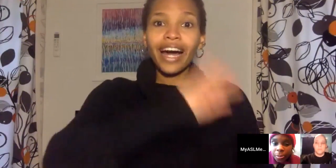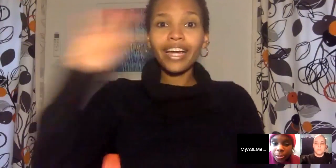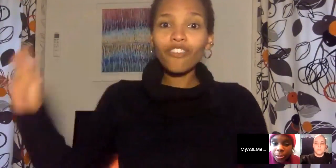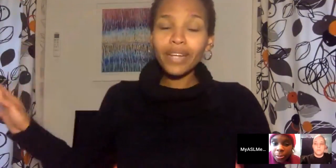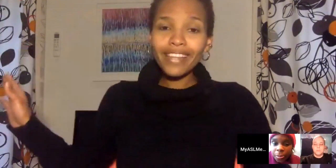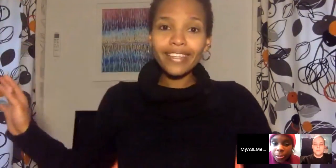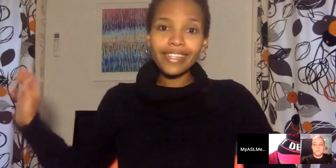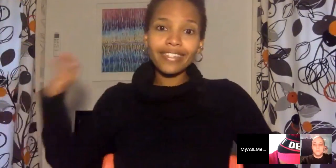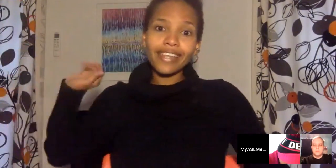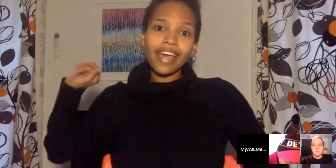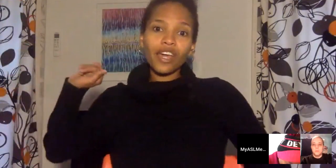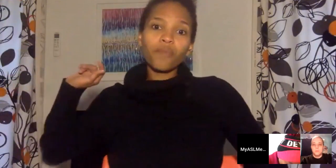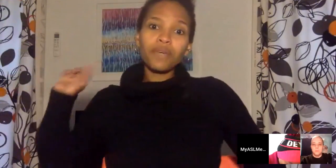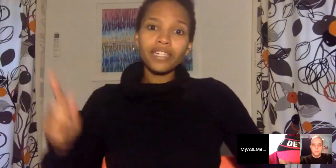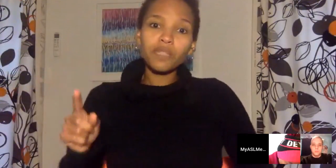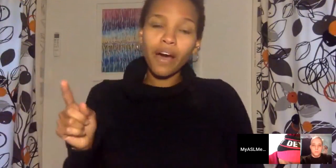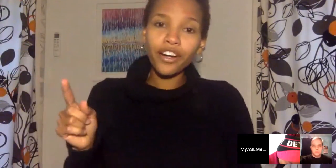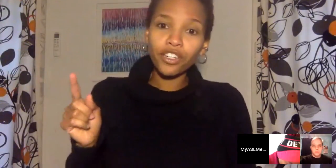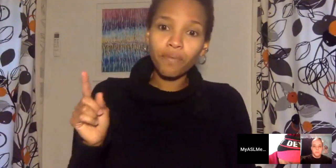Hi, everybody. This is a Be Inspired